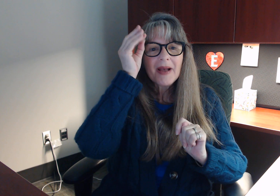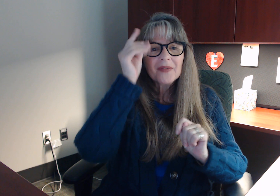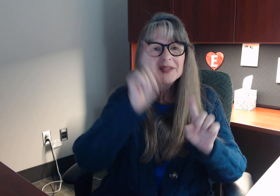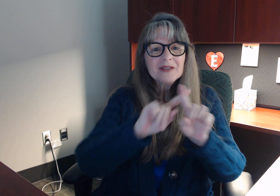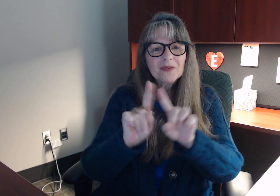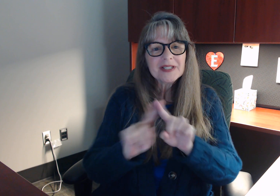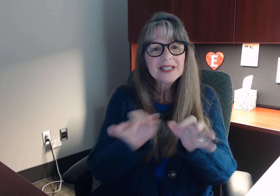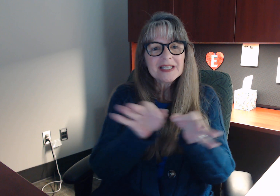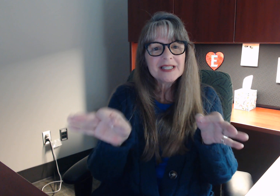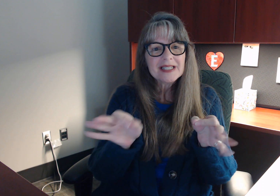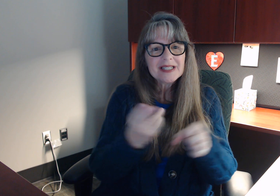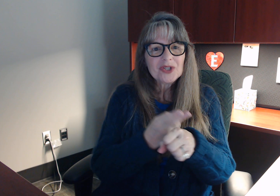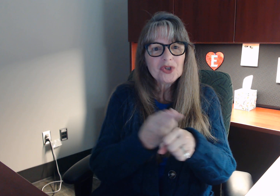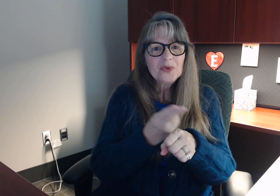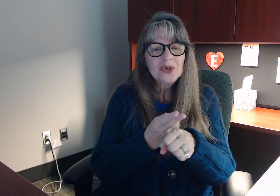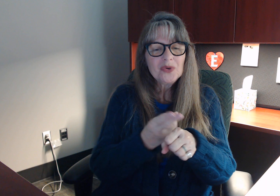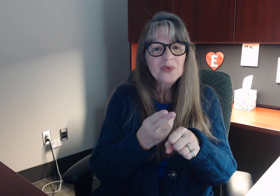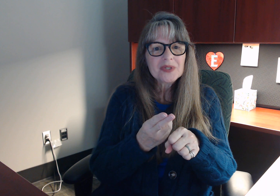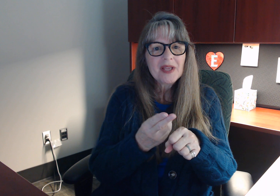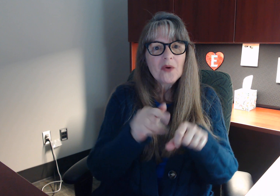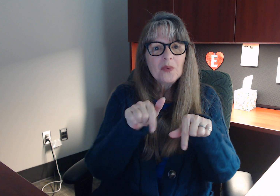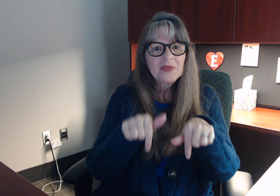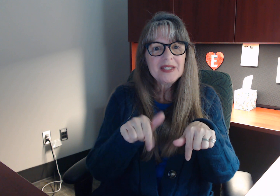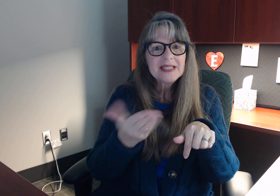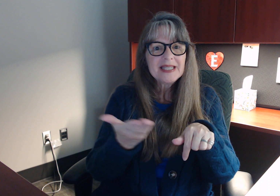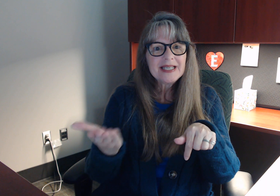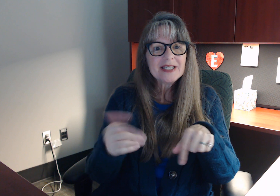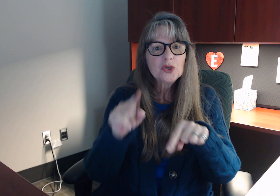the different sentences that you would use with these things that you